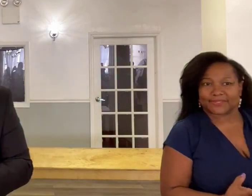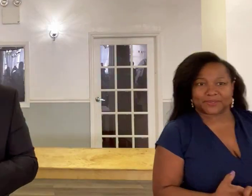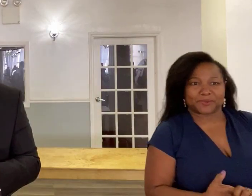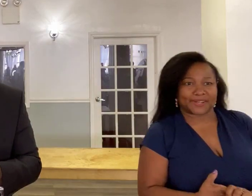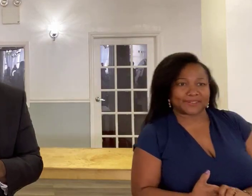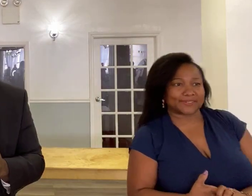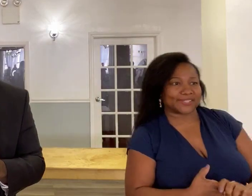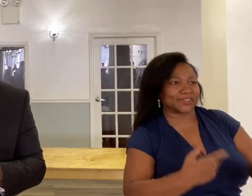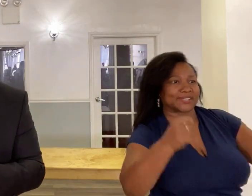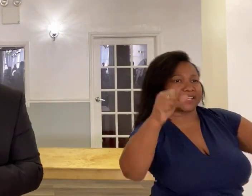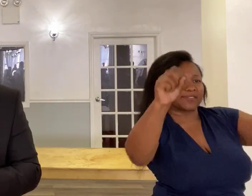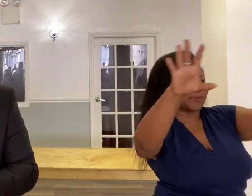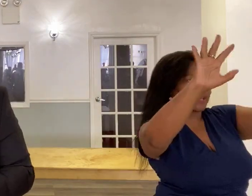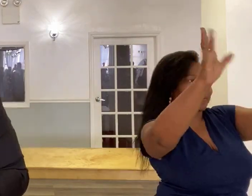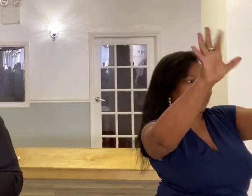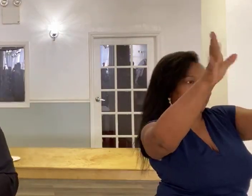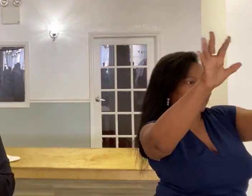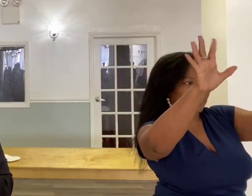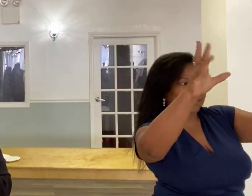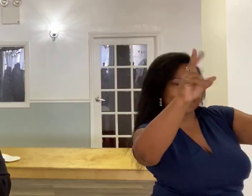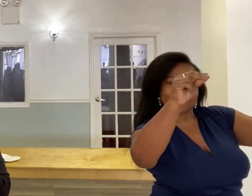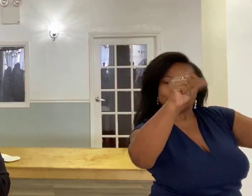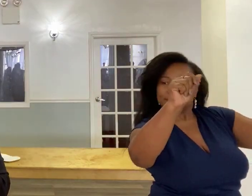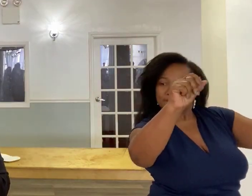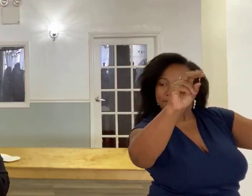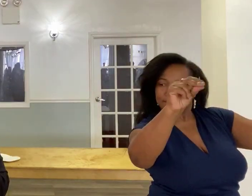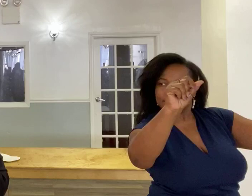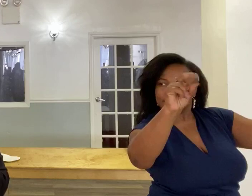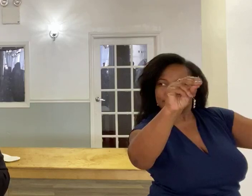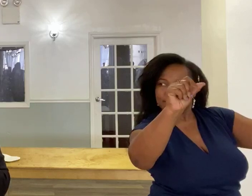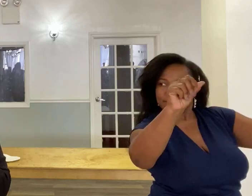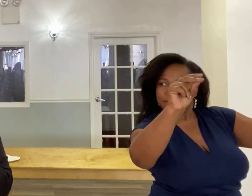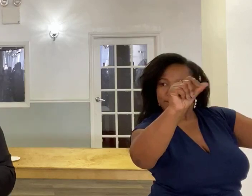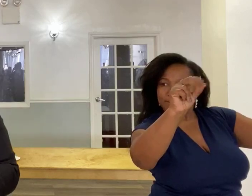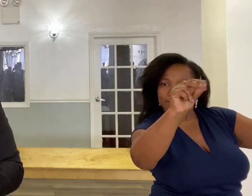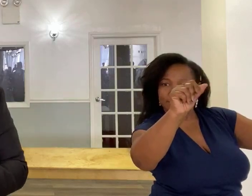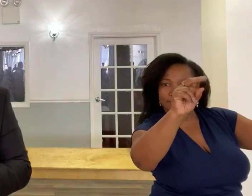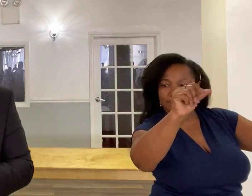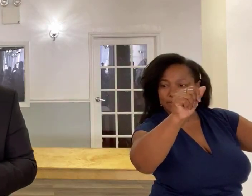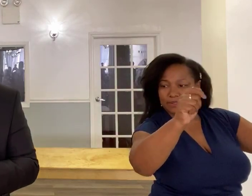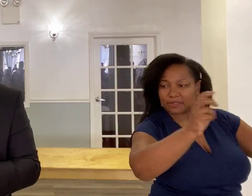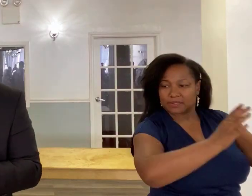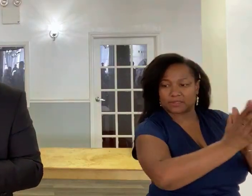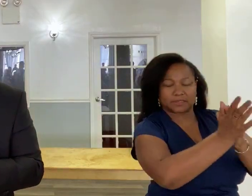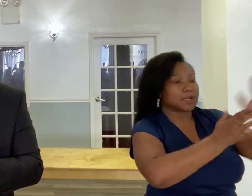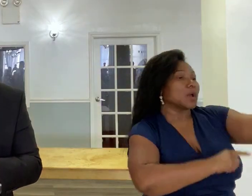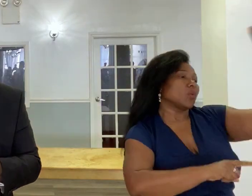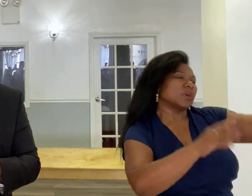more before we head on our way home this afternoon.